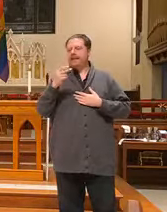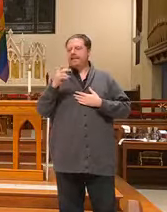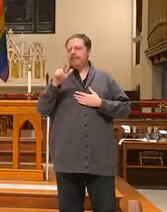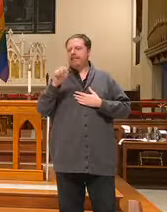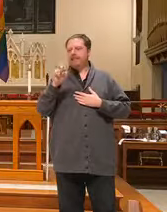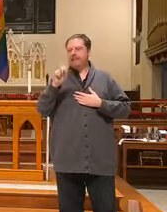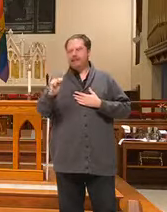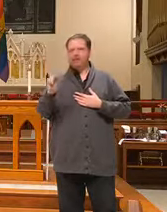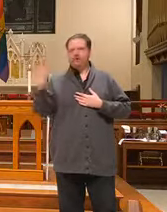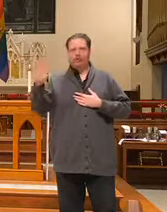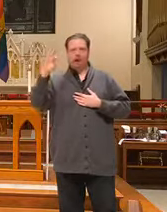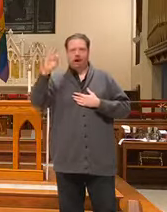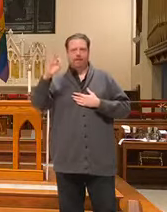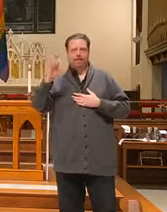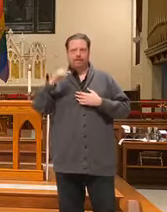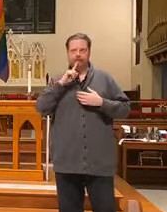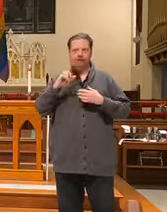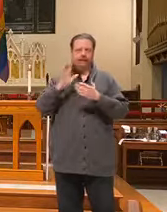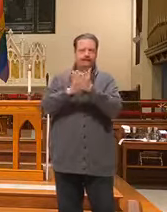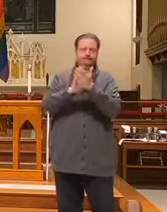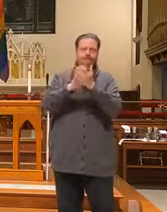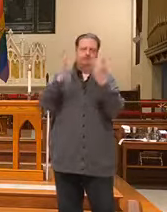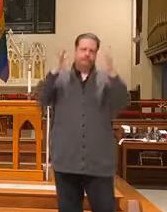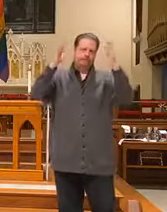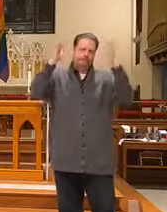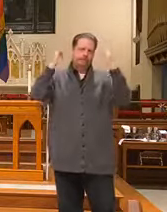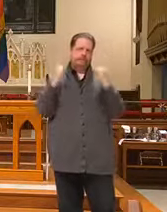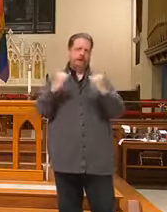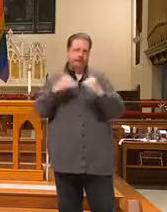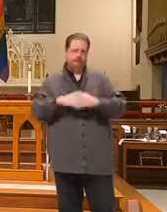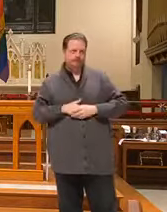cannot, but thank you, Kathleen.